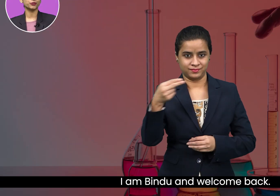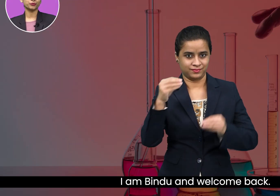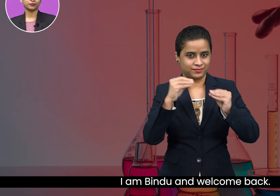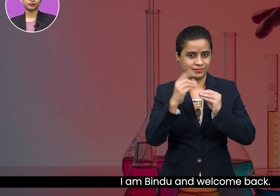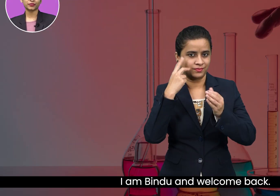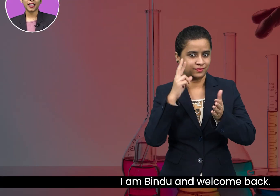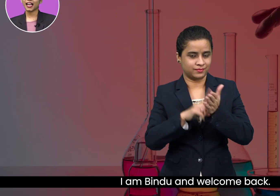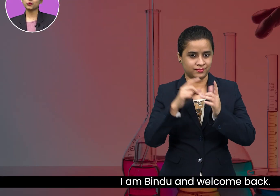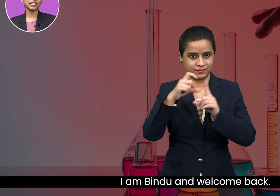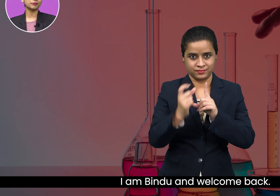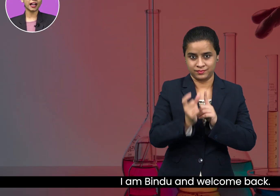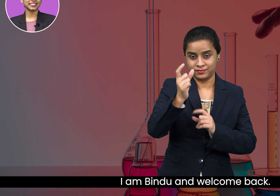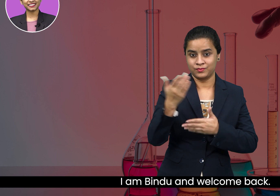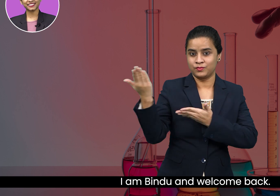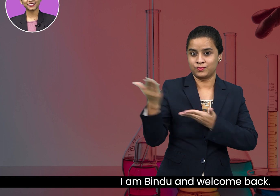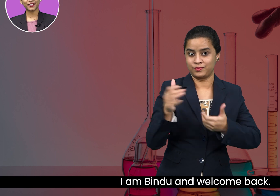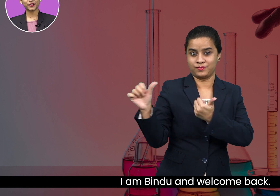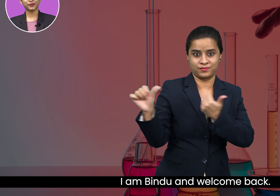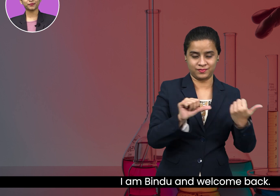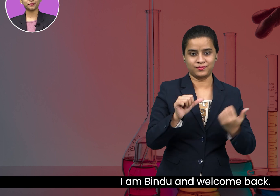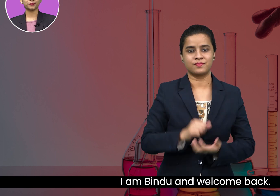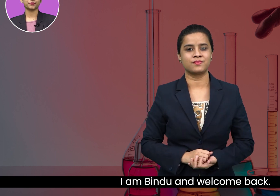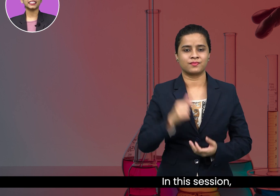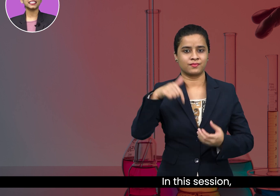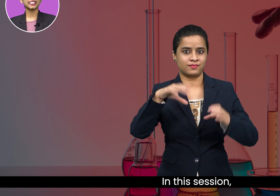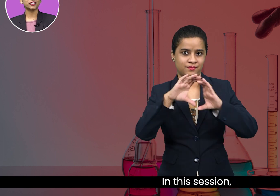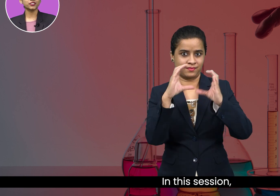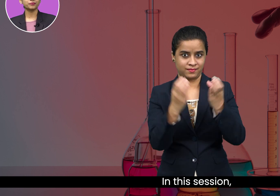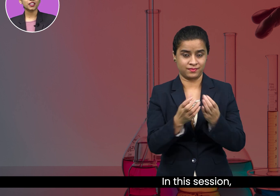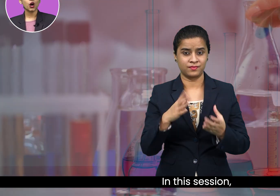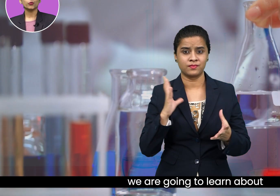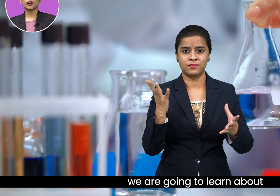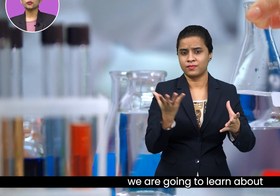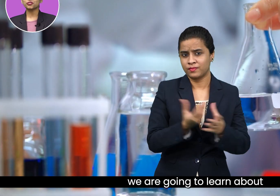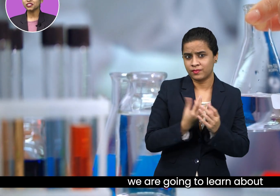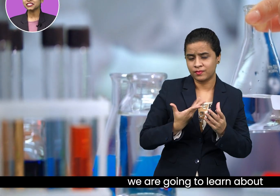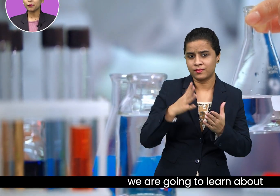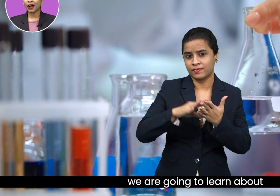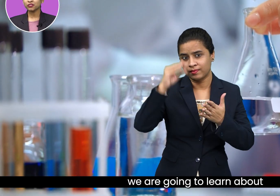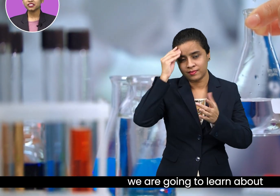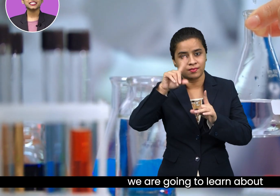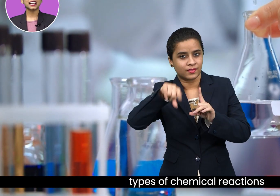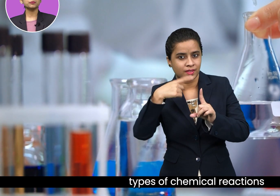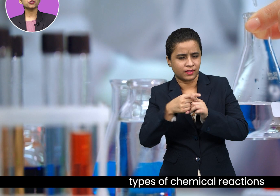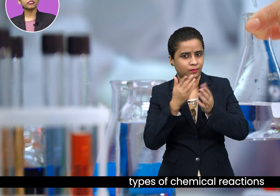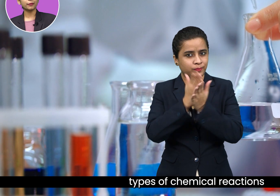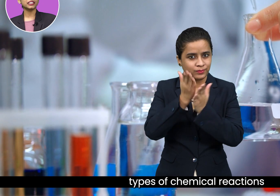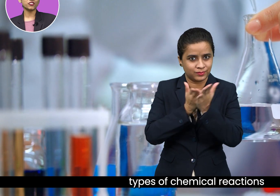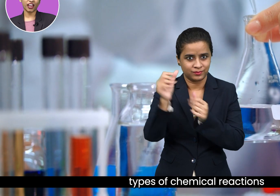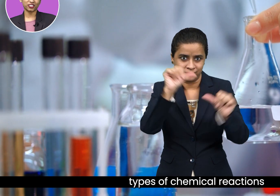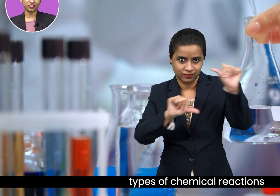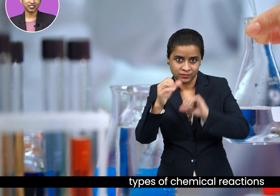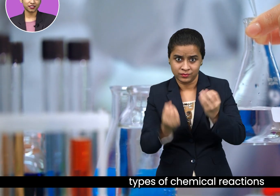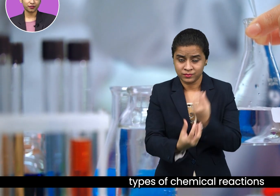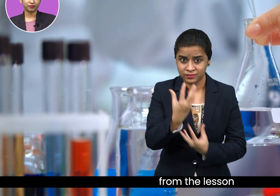I am Bindu and welcome back. In this session, we are going to learn about types of